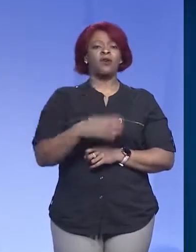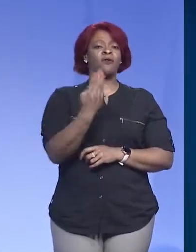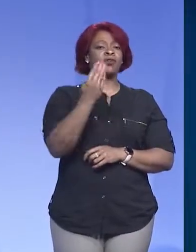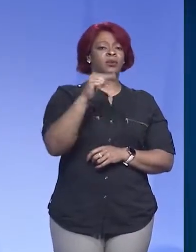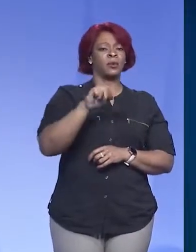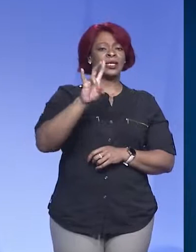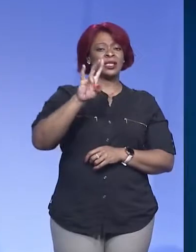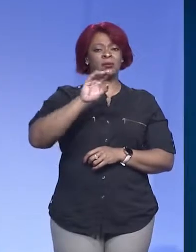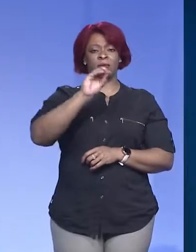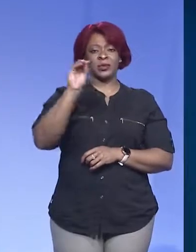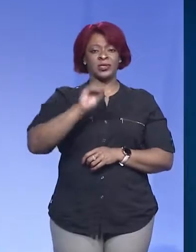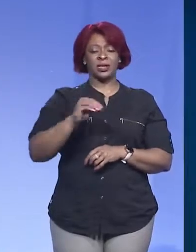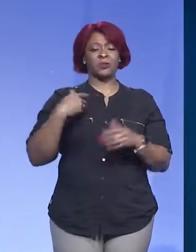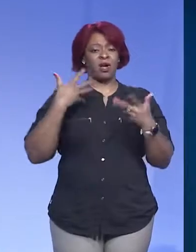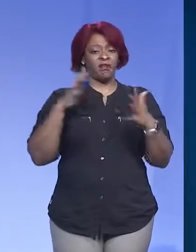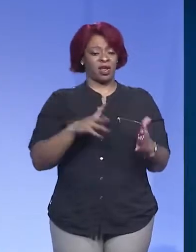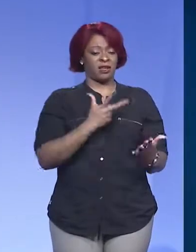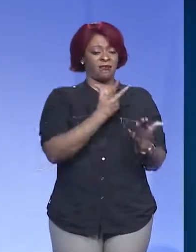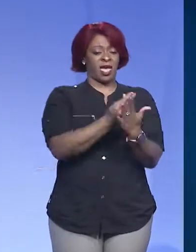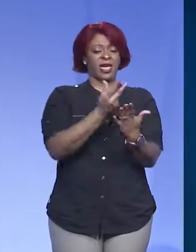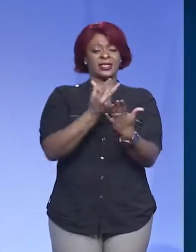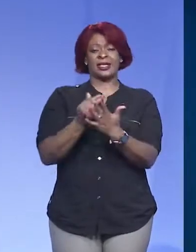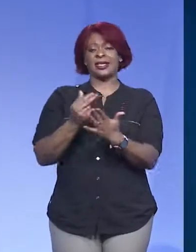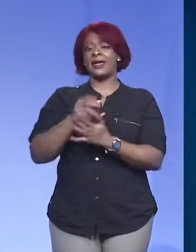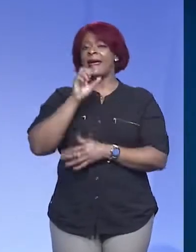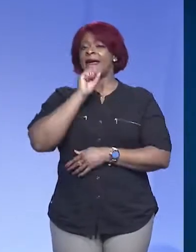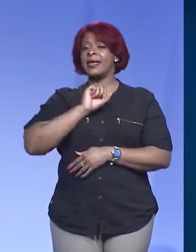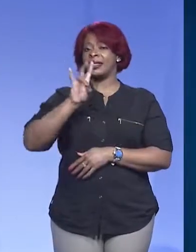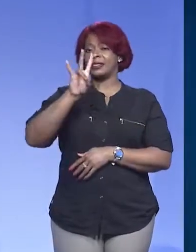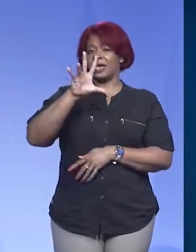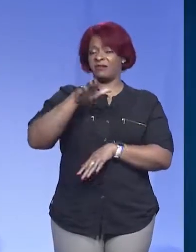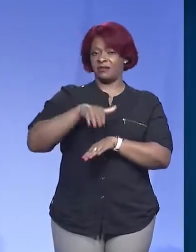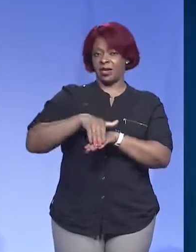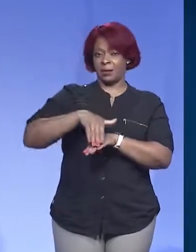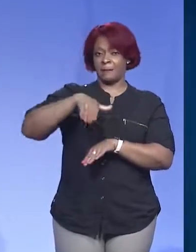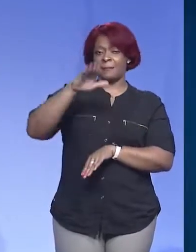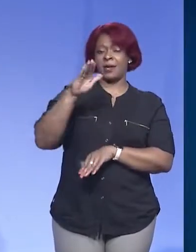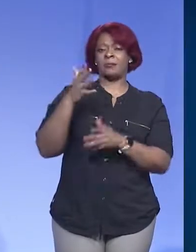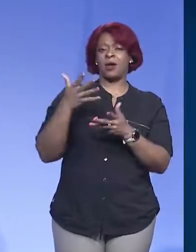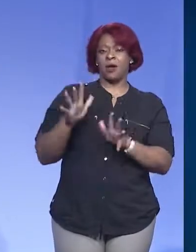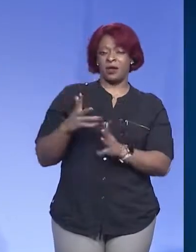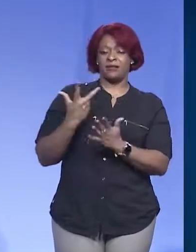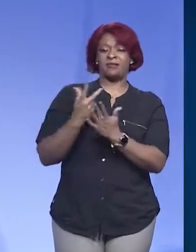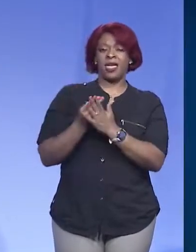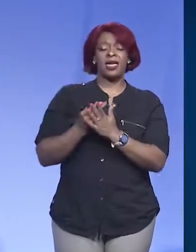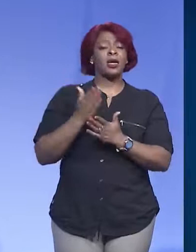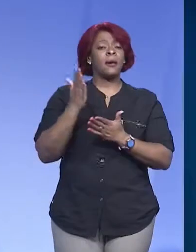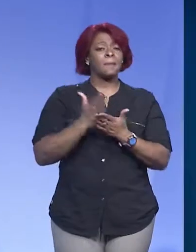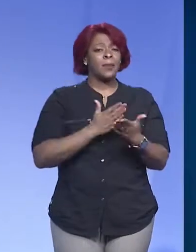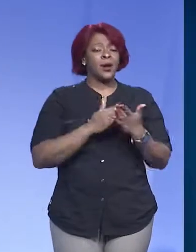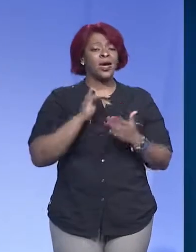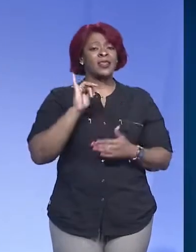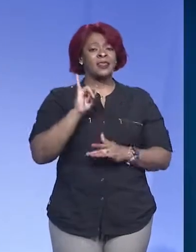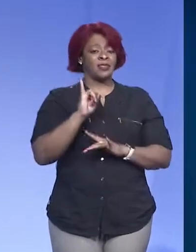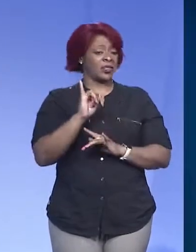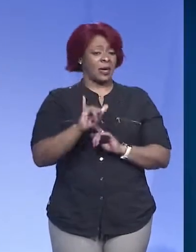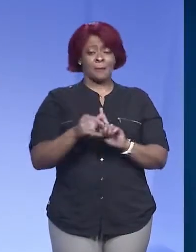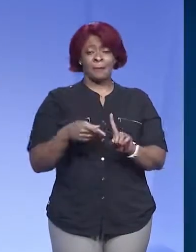14.7% of those that we have vaccinated are 75 years of age and older. And of course, part of the point